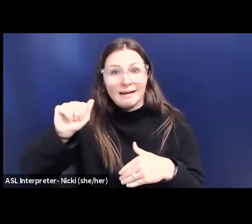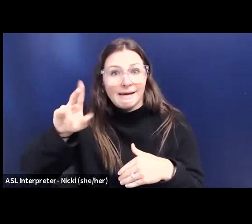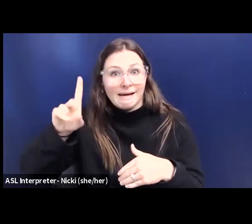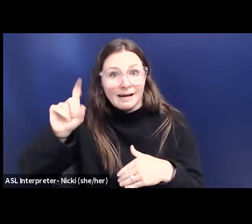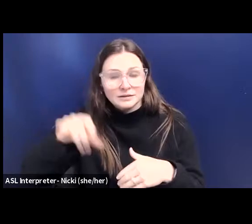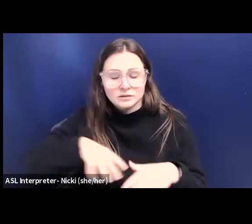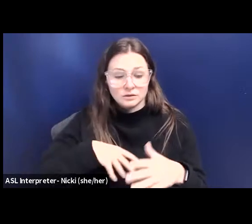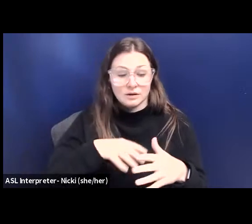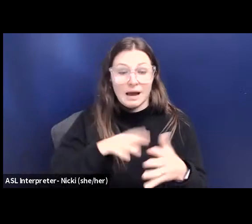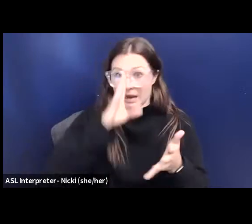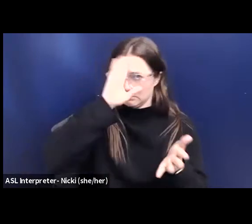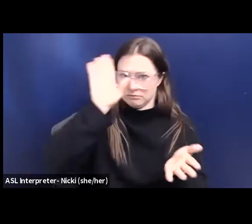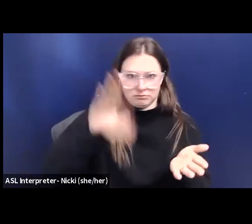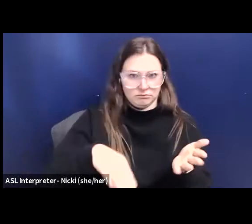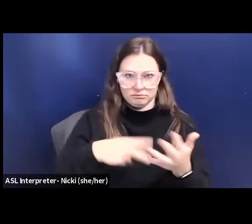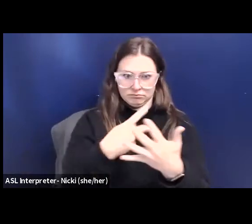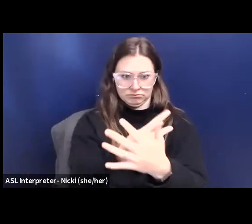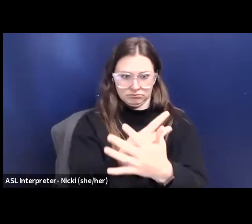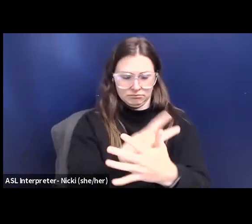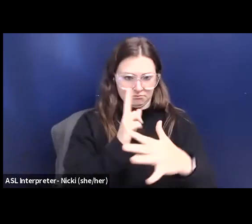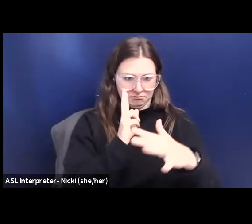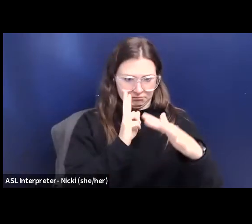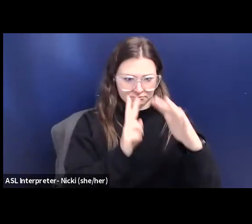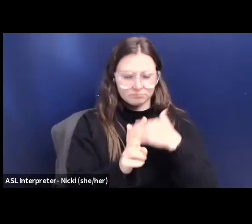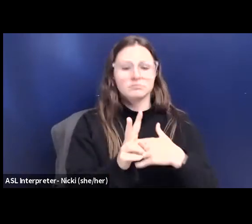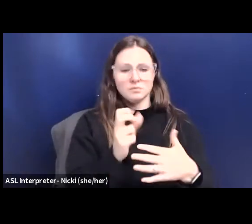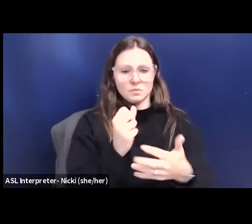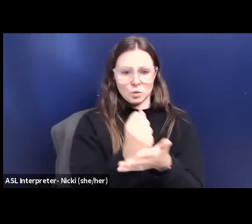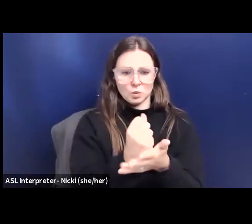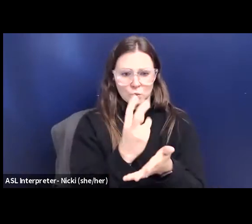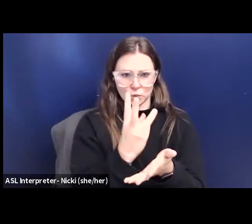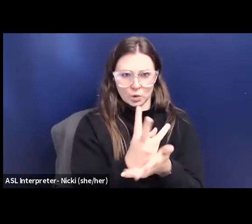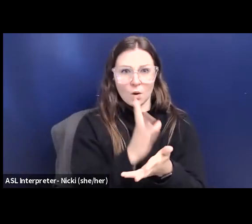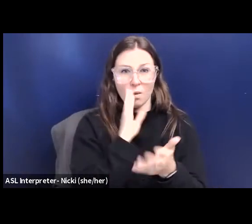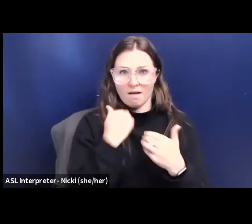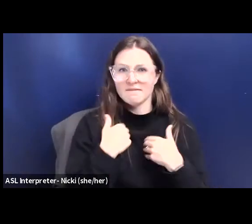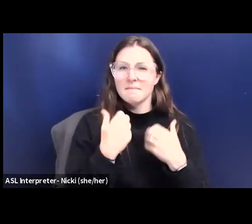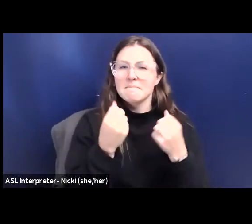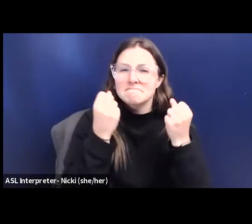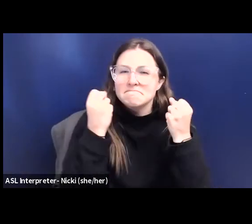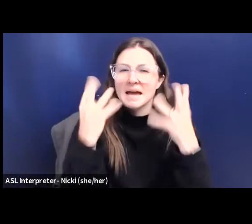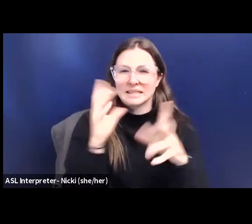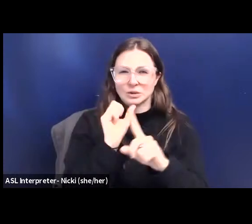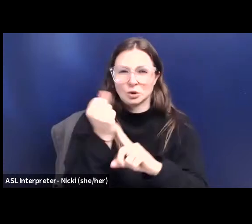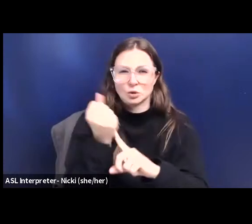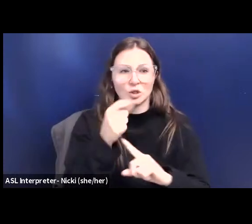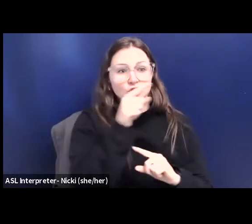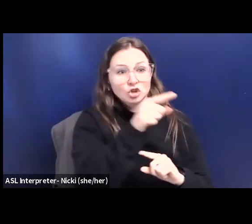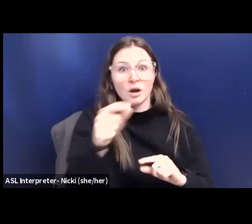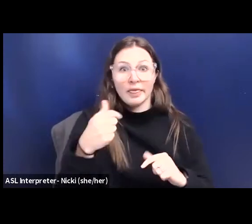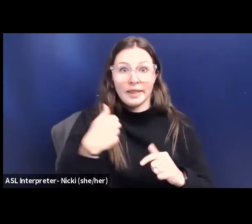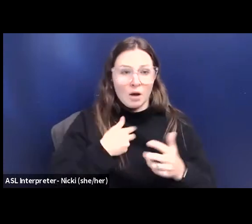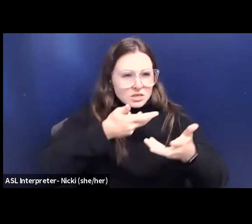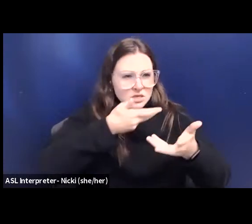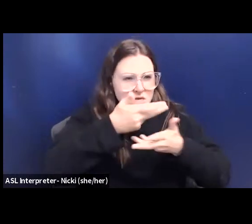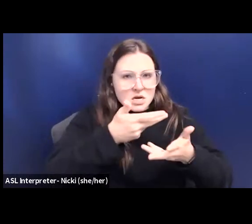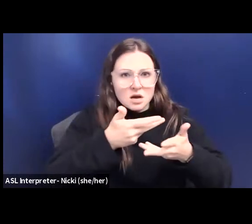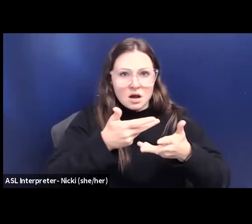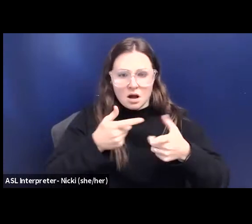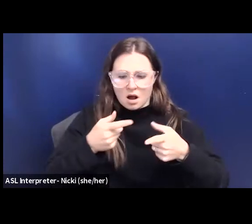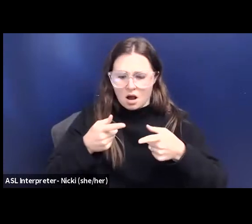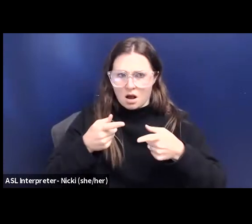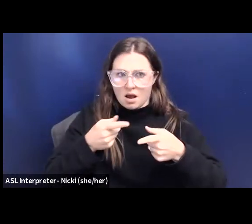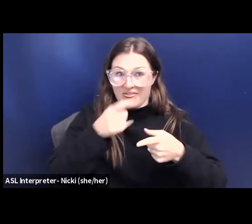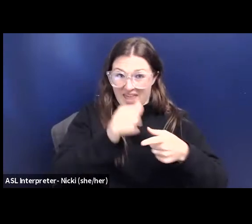to put me in a number of situations where I was engaging in conflict around my values. And so